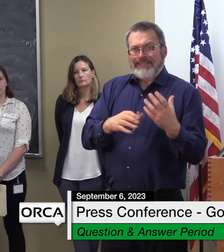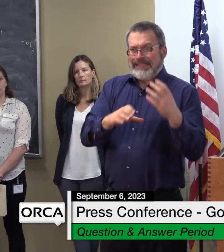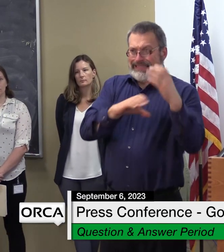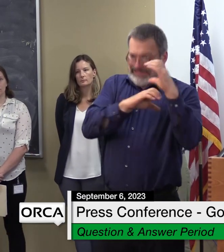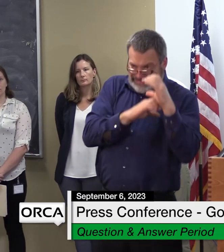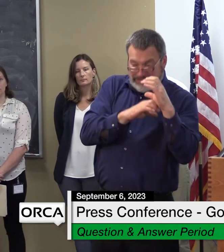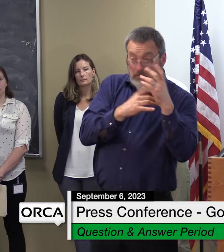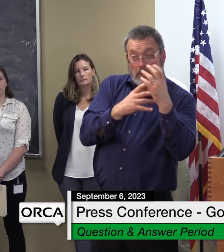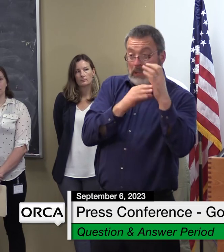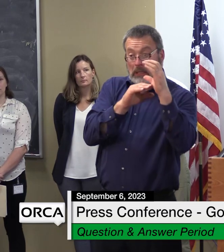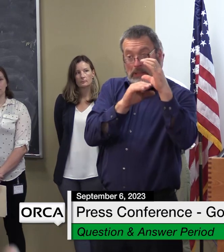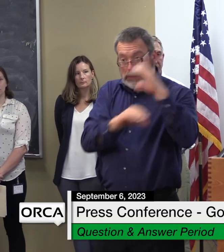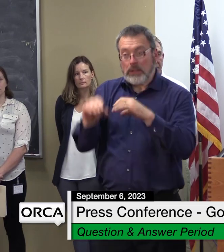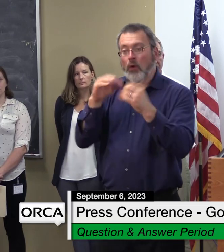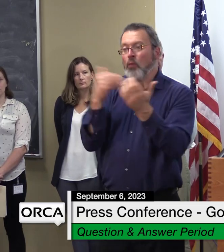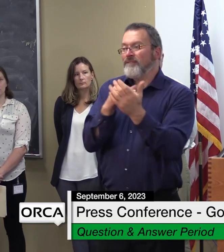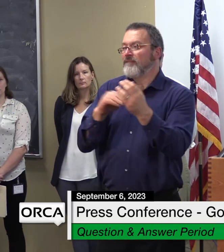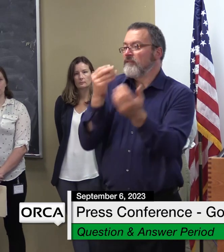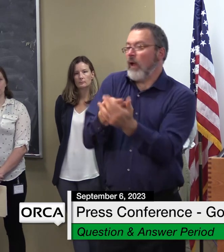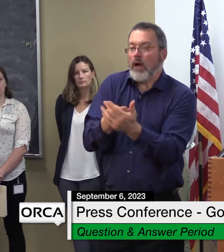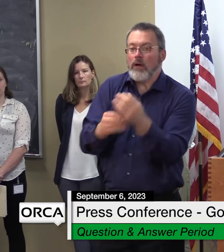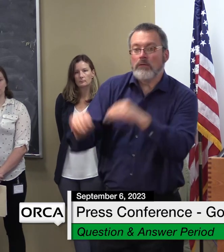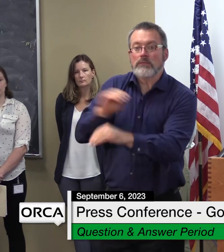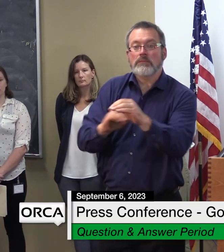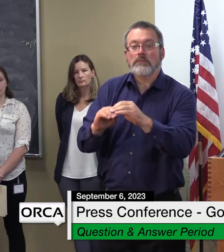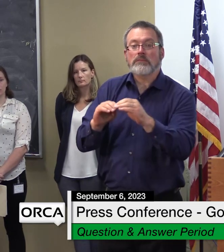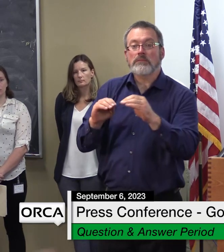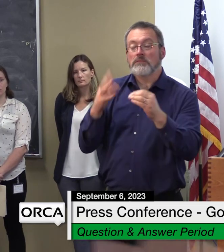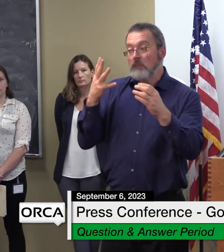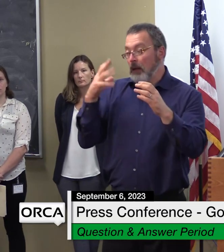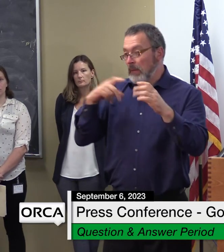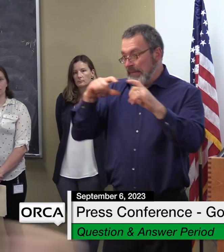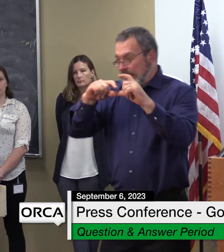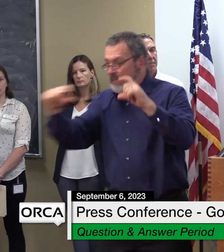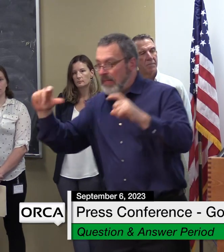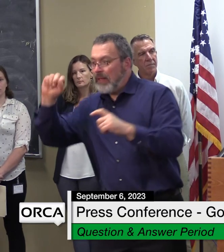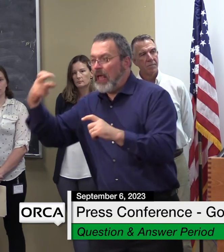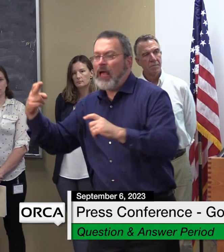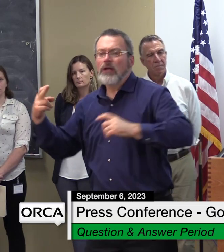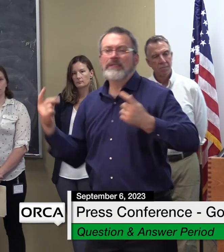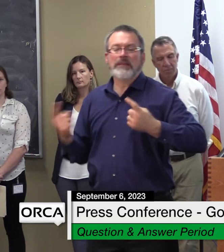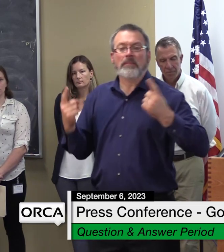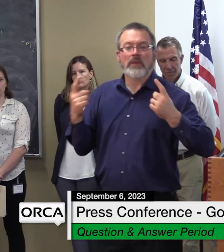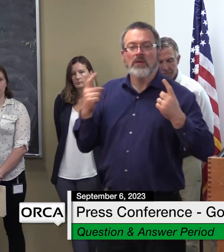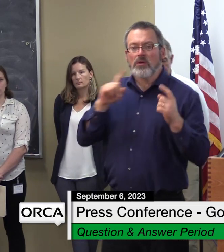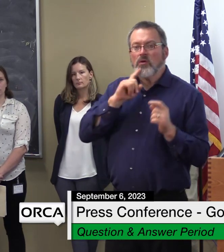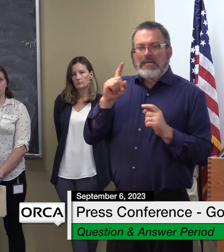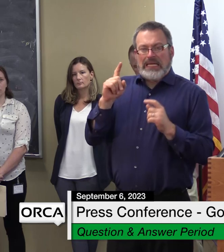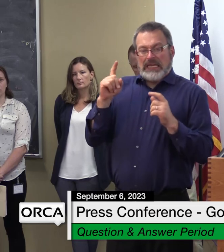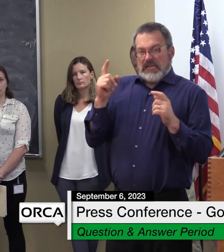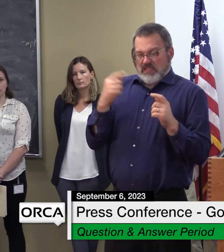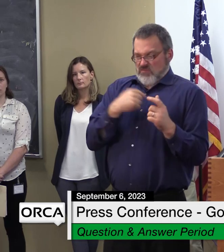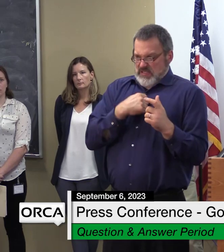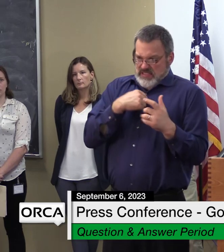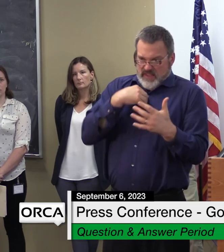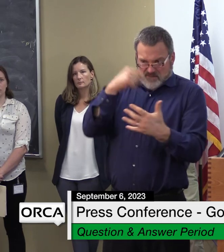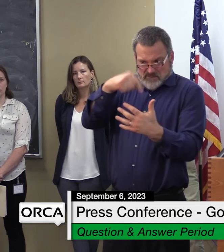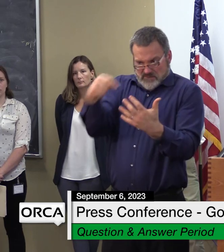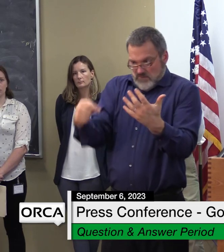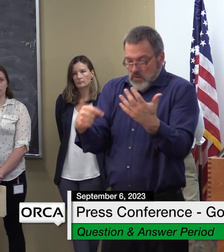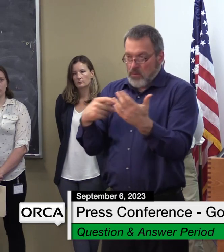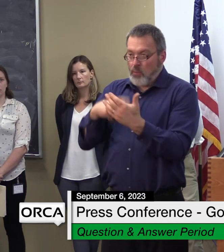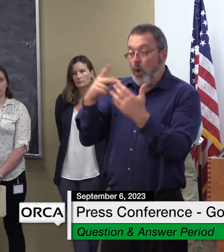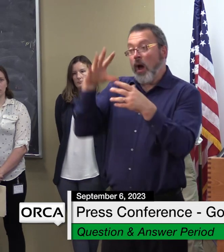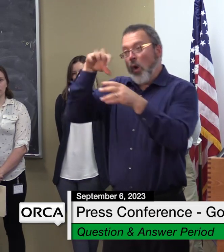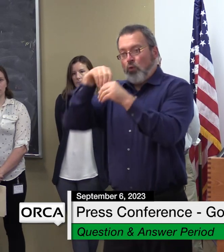which could free up some capital for them. We do have some programs out there, granting programs through the Commerce Agency